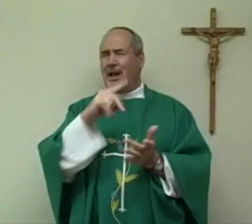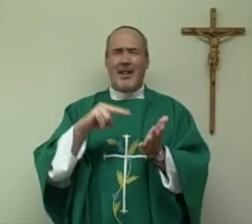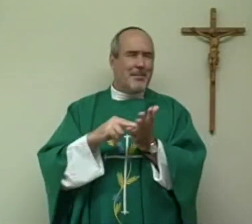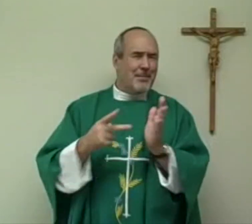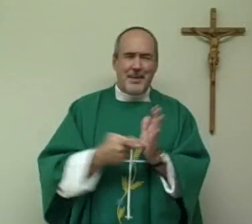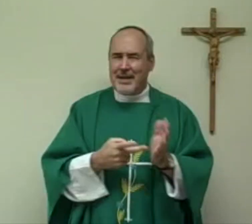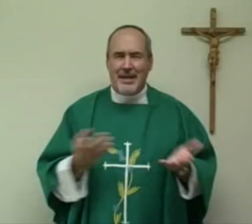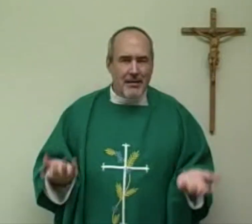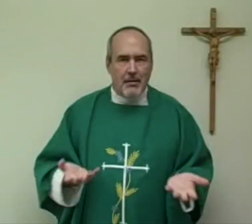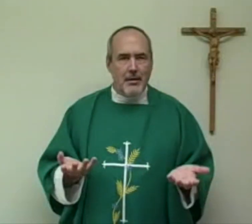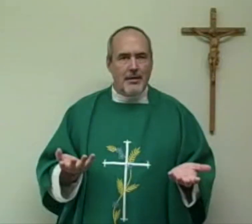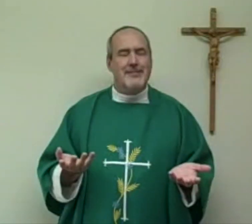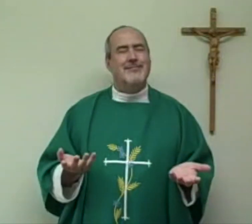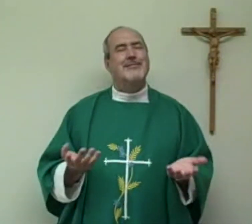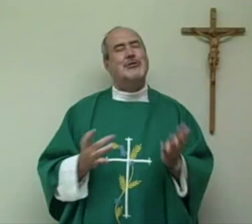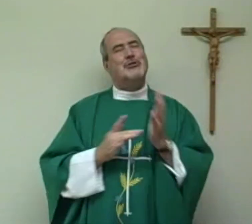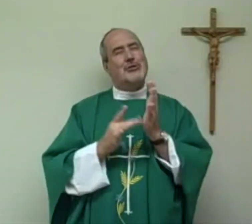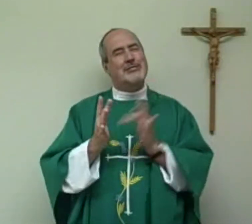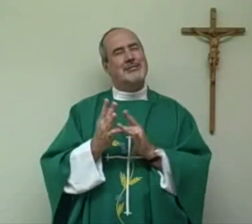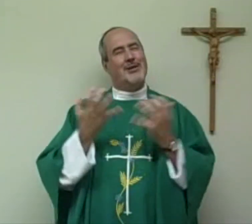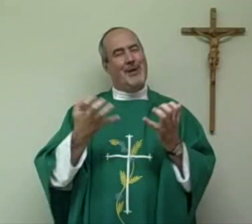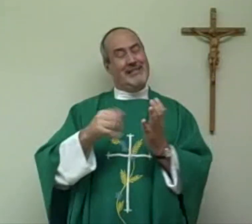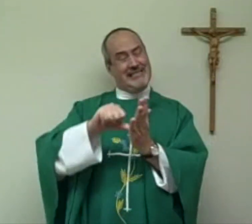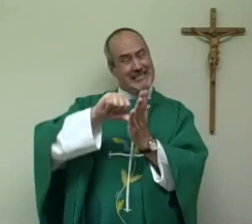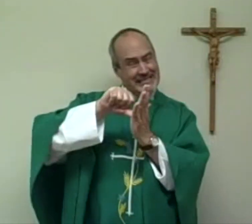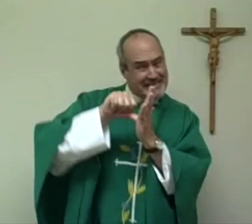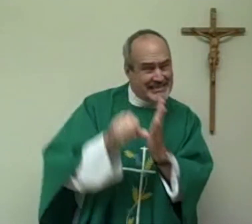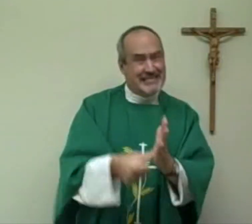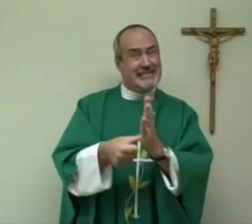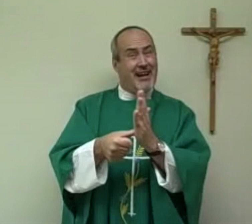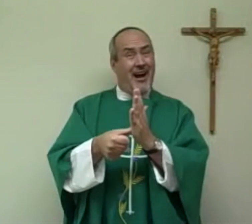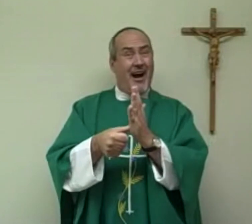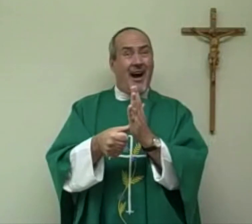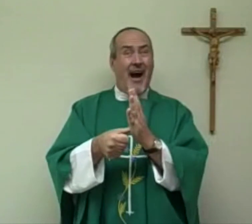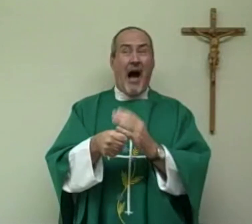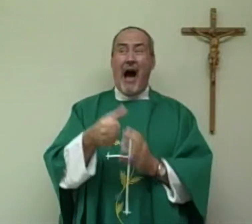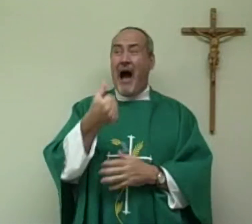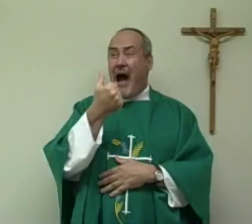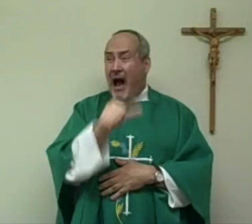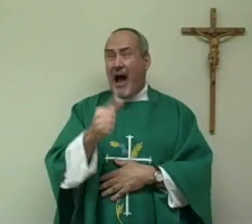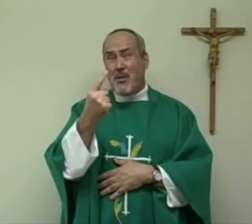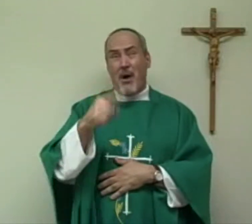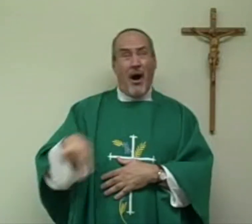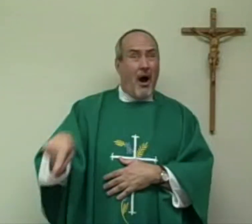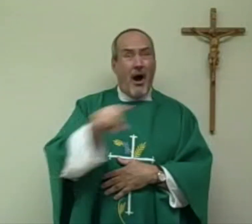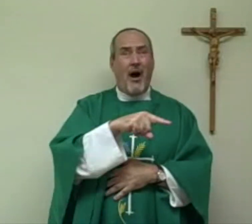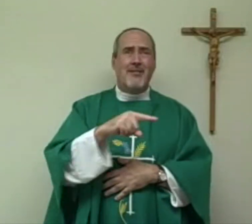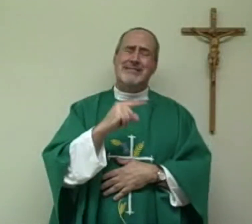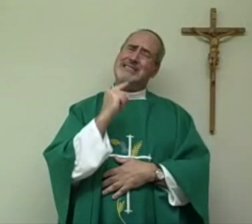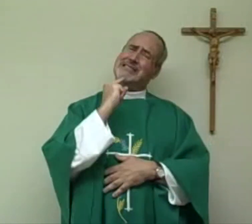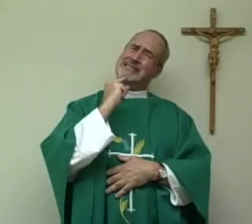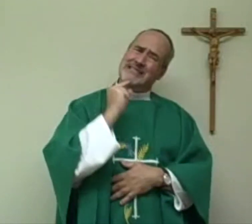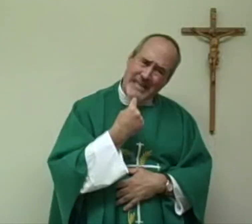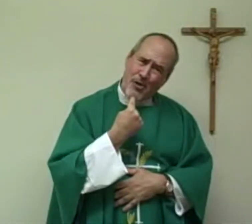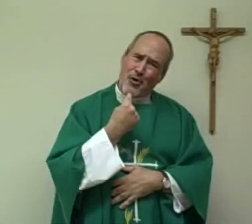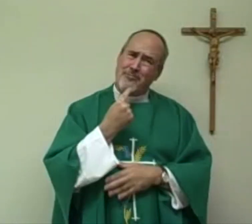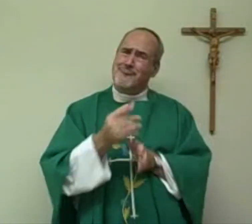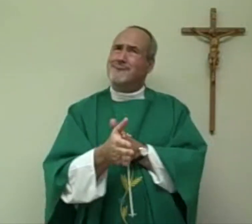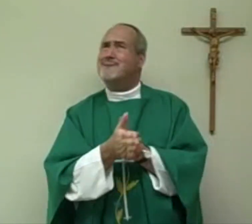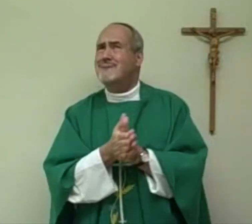So what does Jesus really mean in all of this? He wants to emphasize to us that anyone